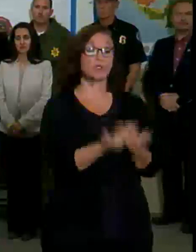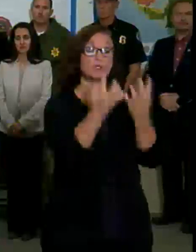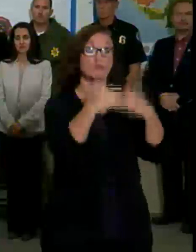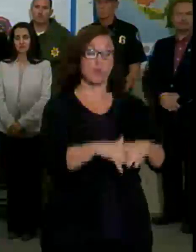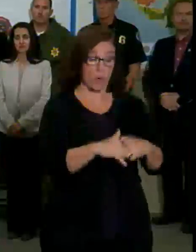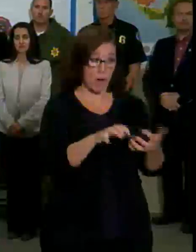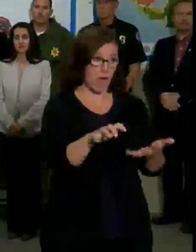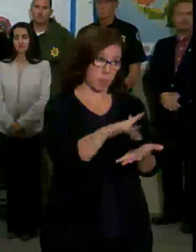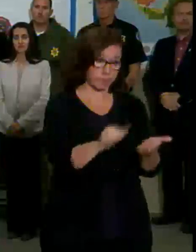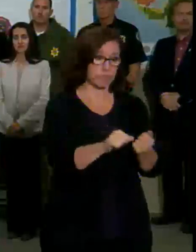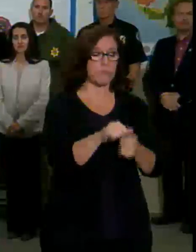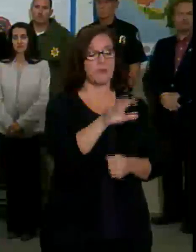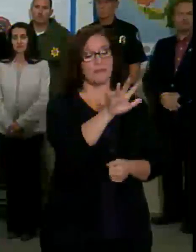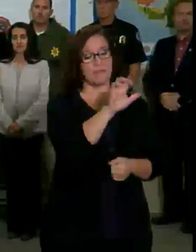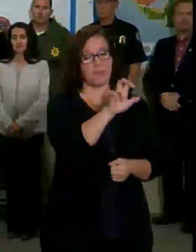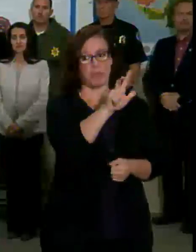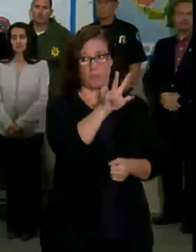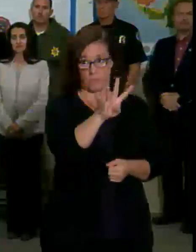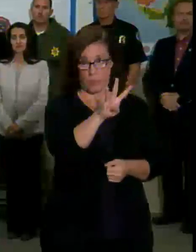504.